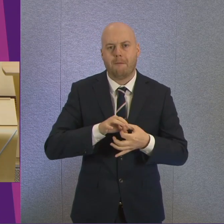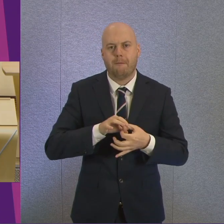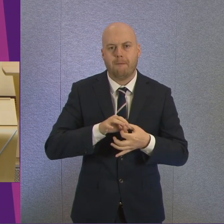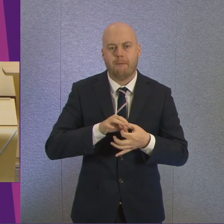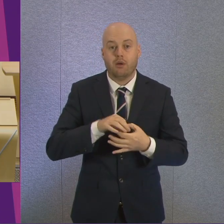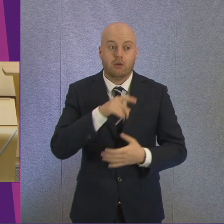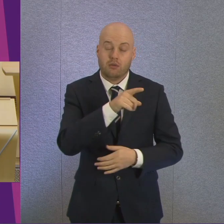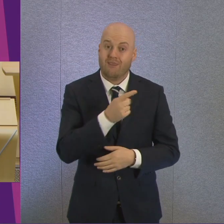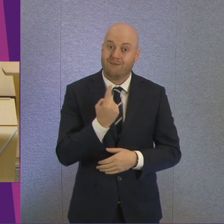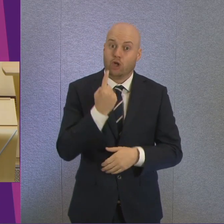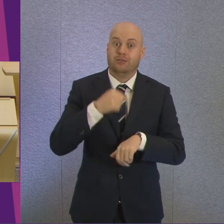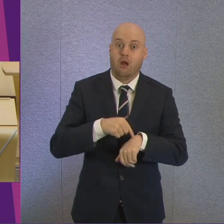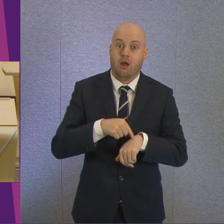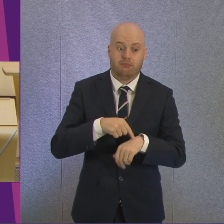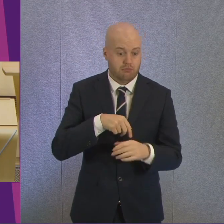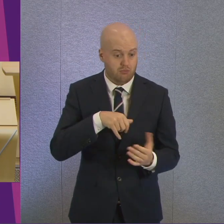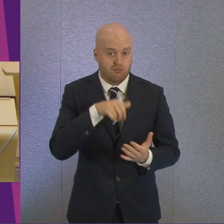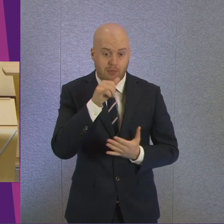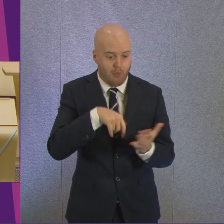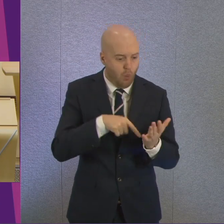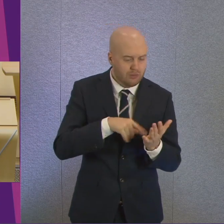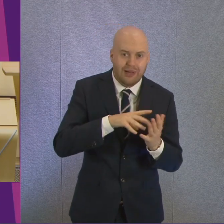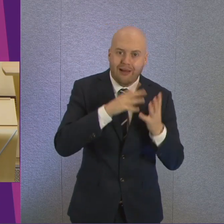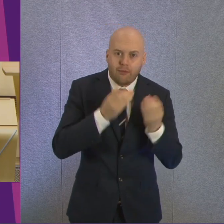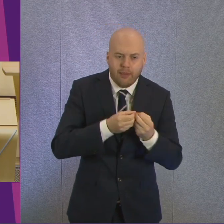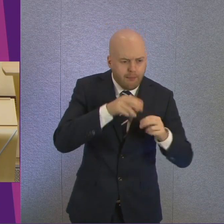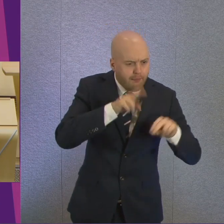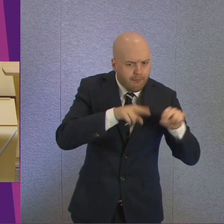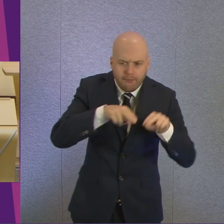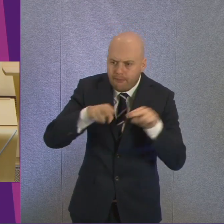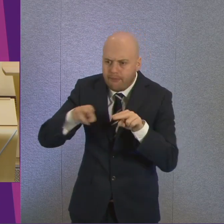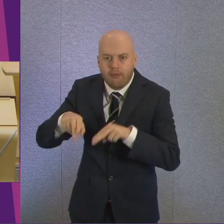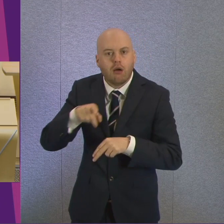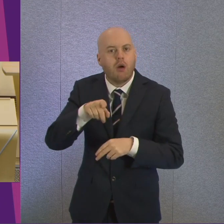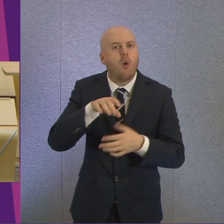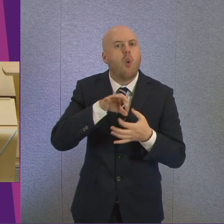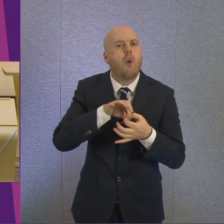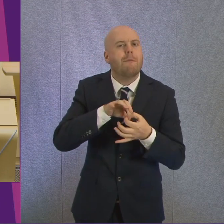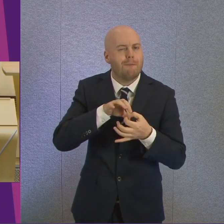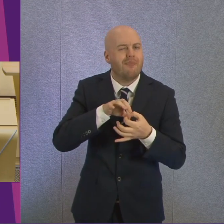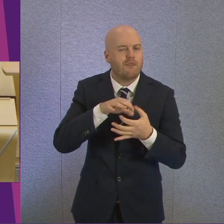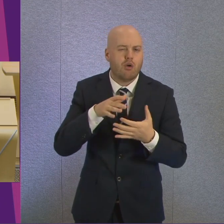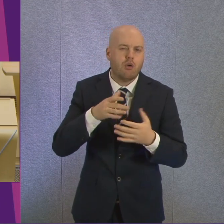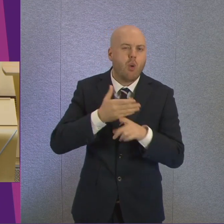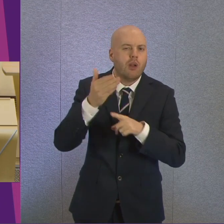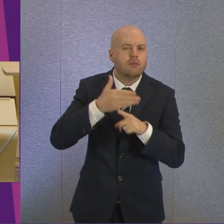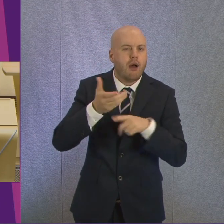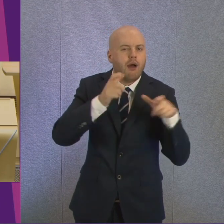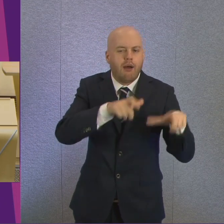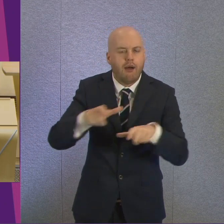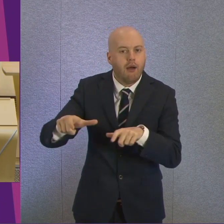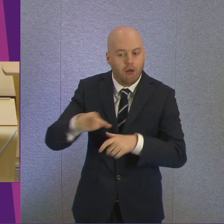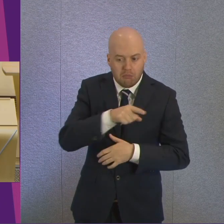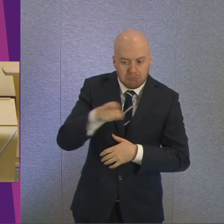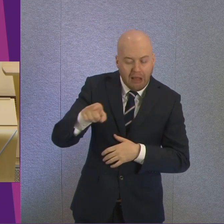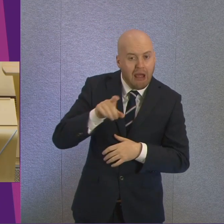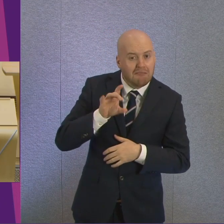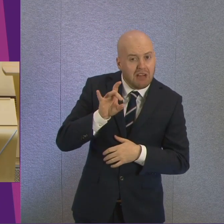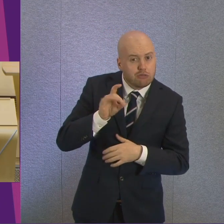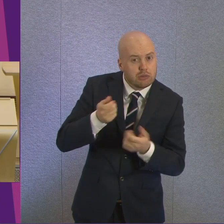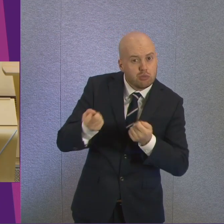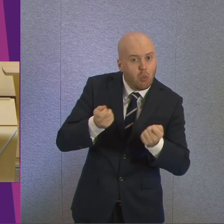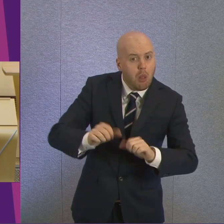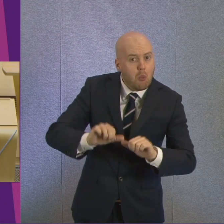on their initial assessment of how each home is faring in terms of infection control, staffing, training,